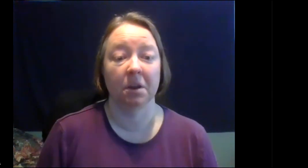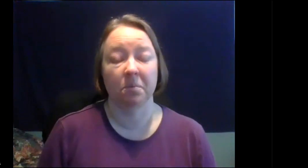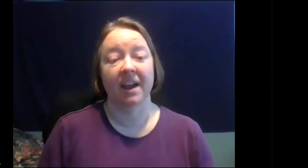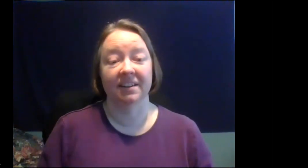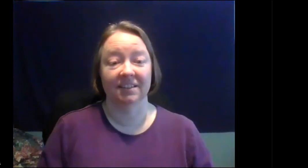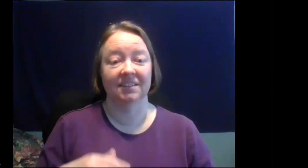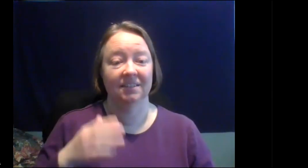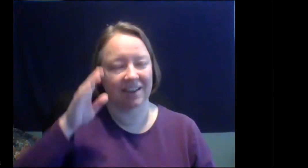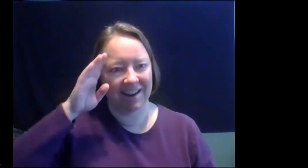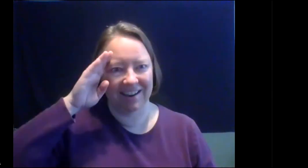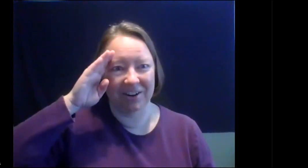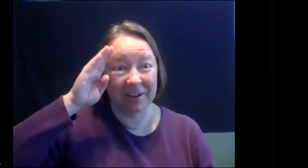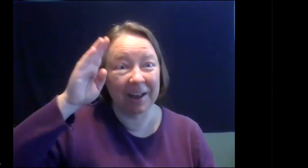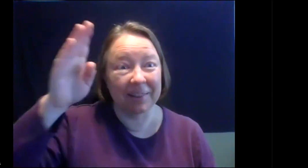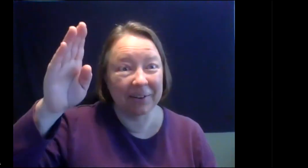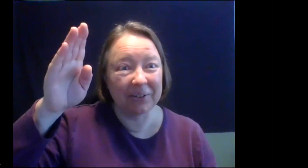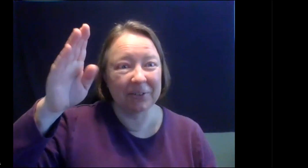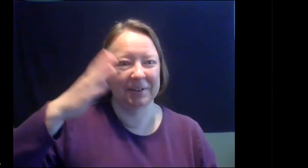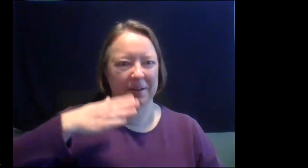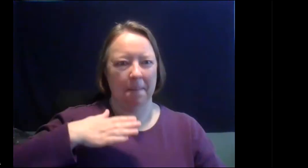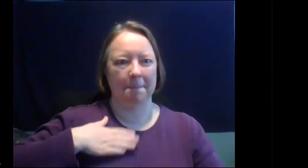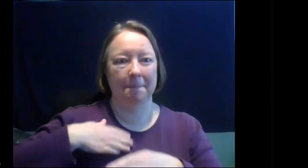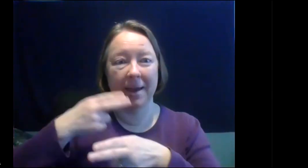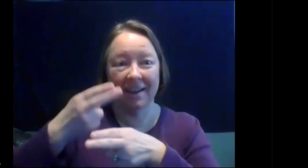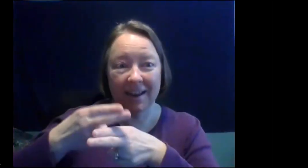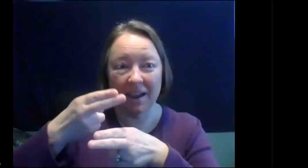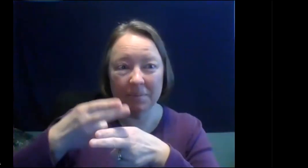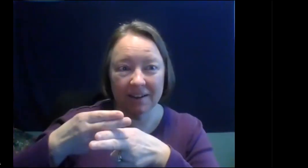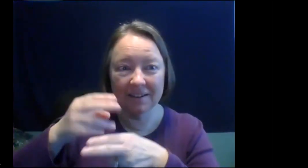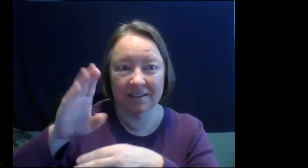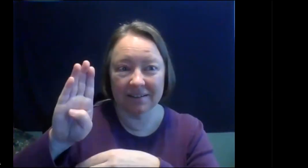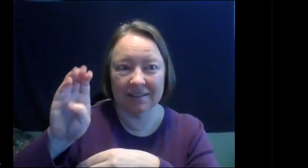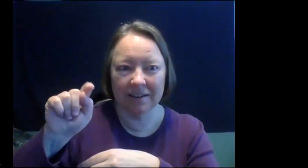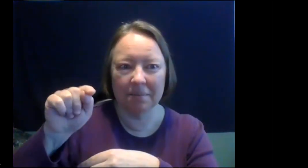We could practice signing, hello, my name is,